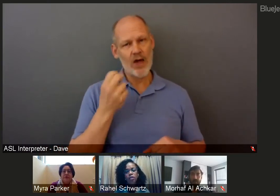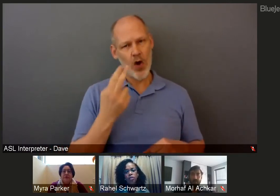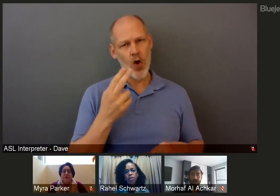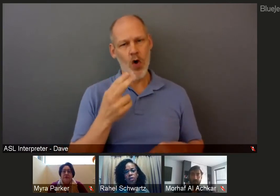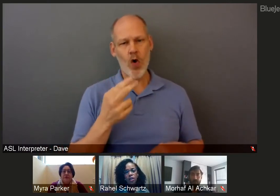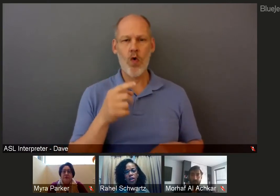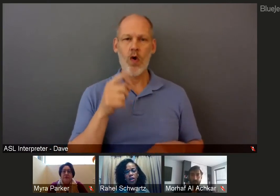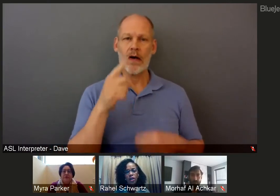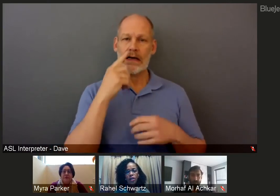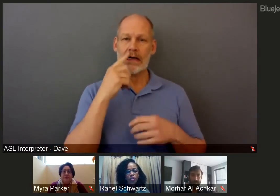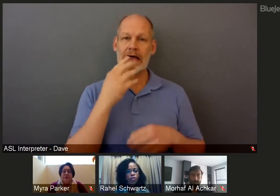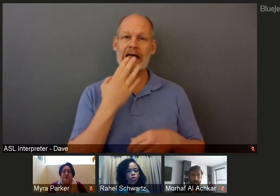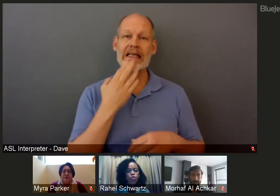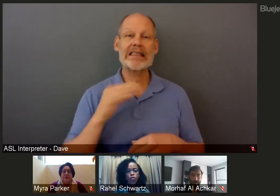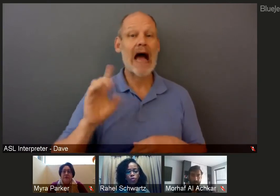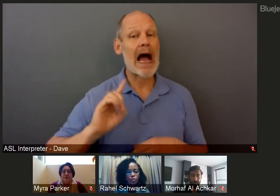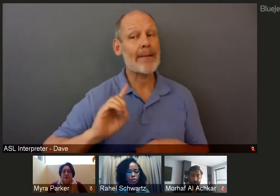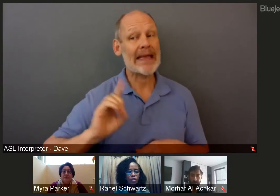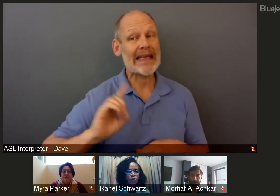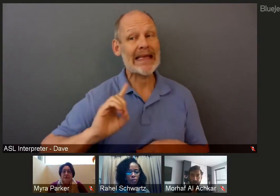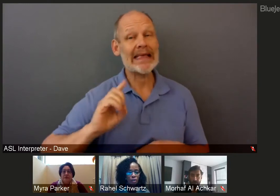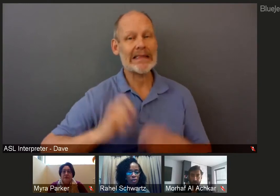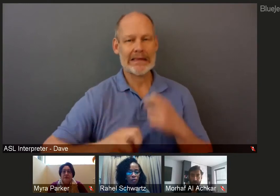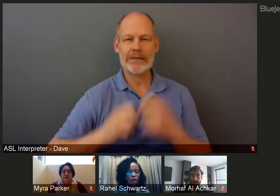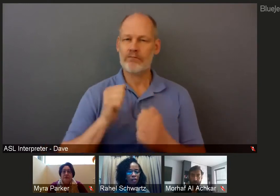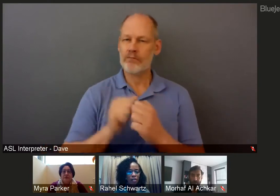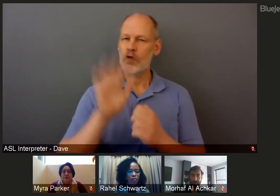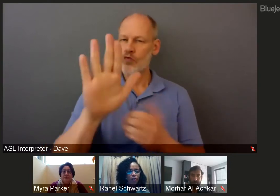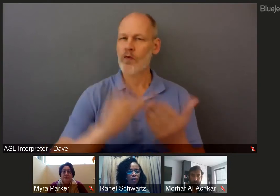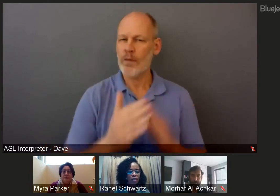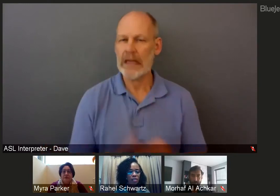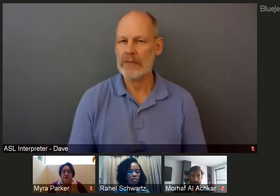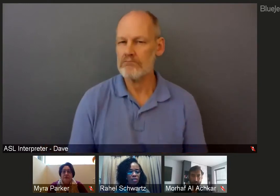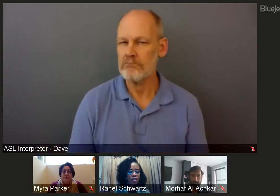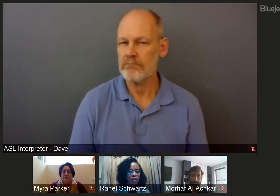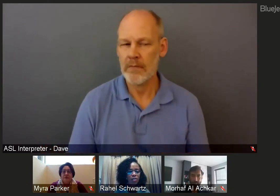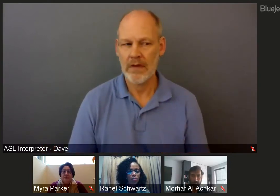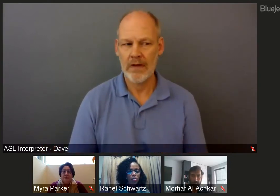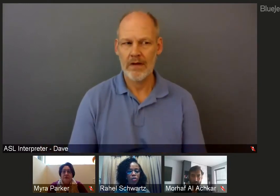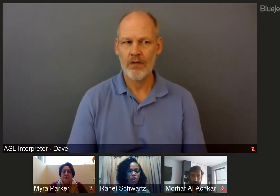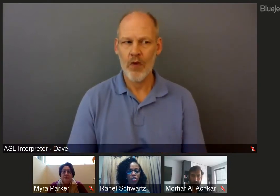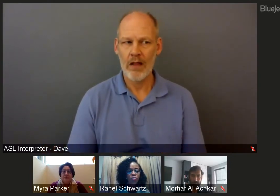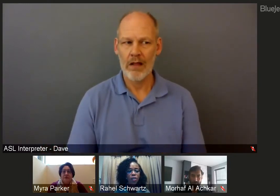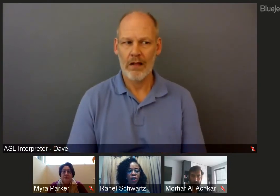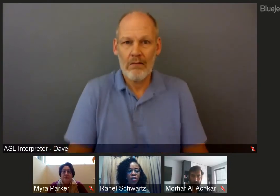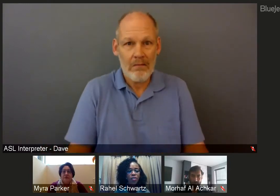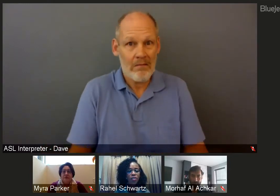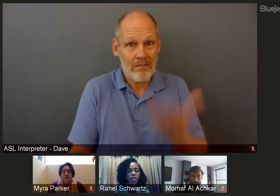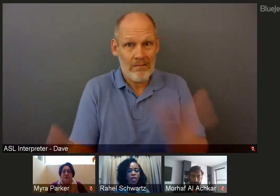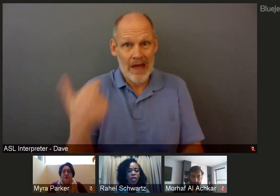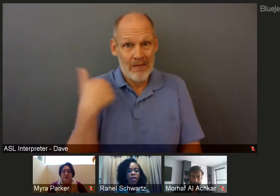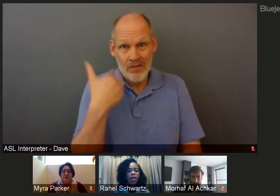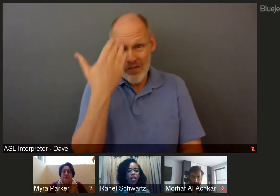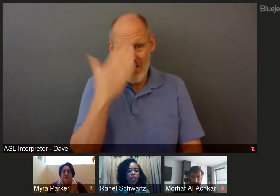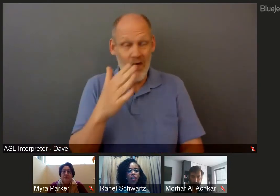are the other social determinants of health affecting these communities?